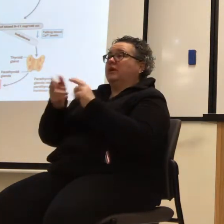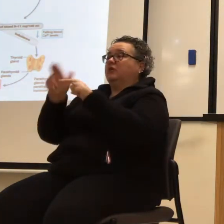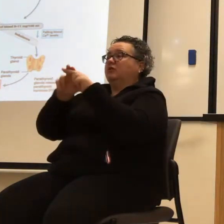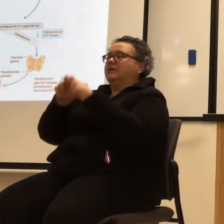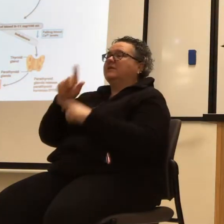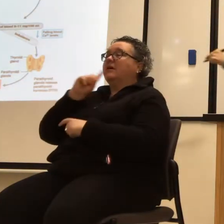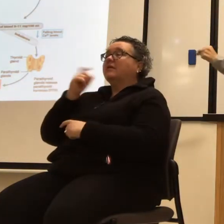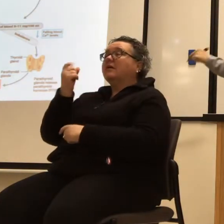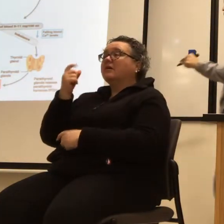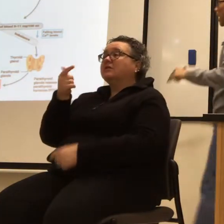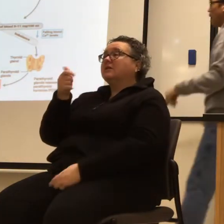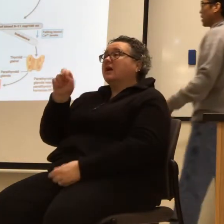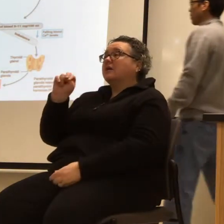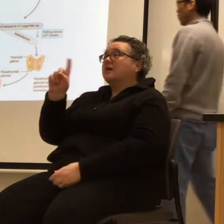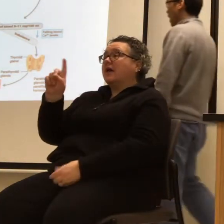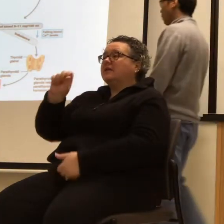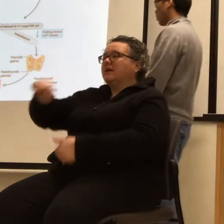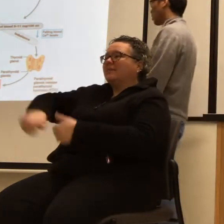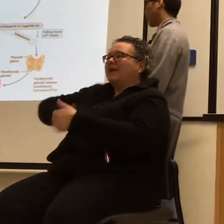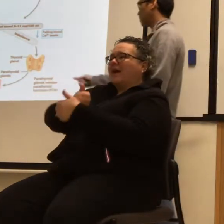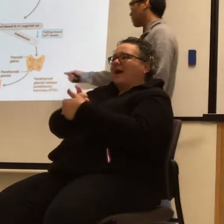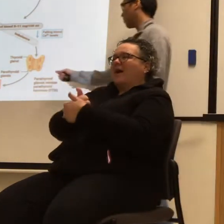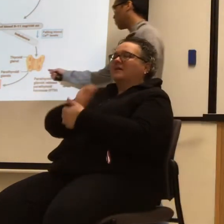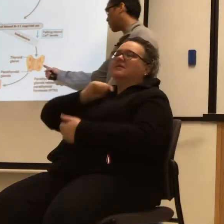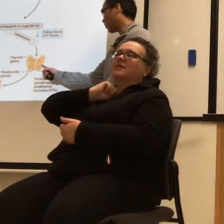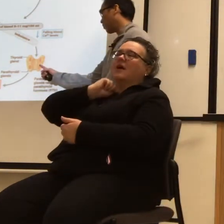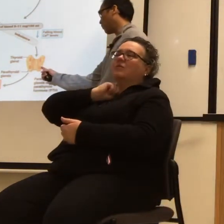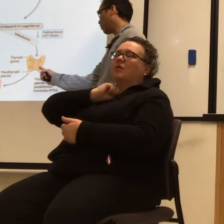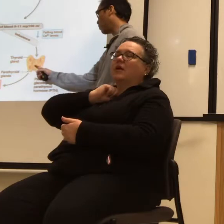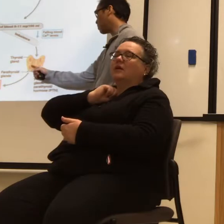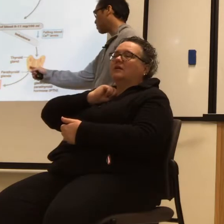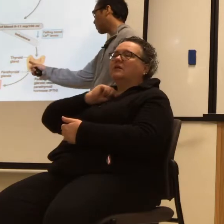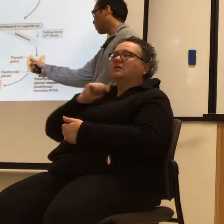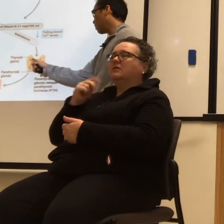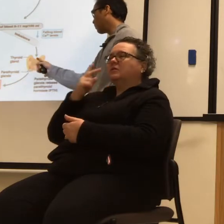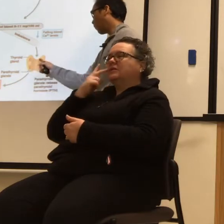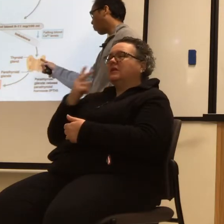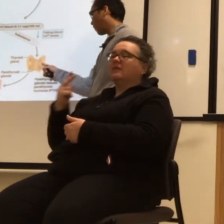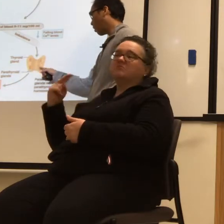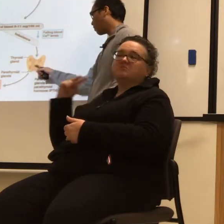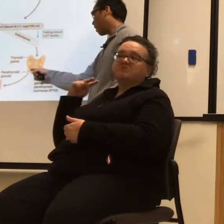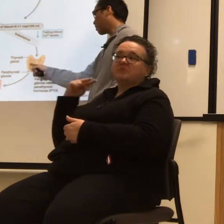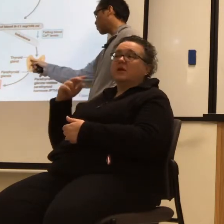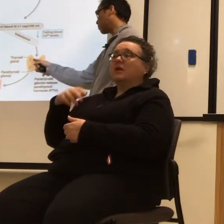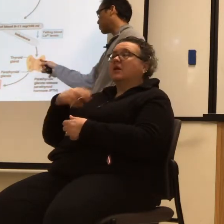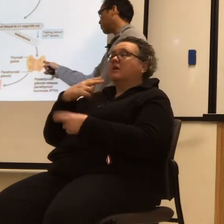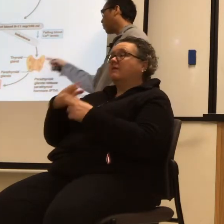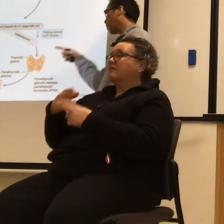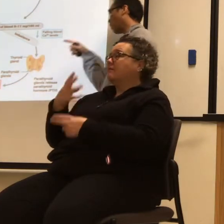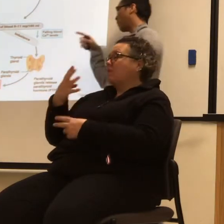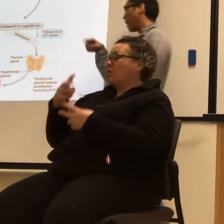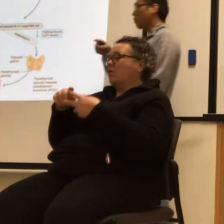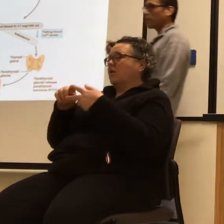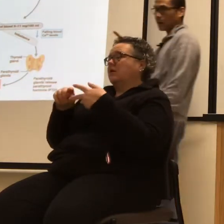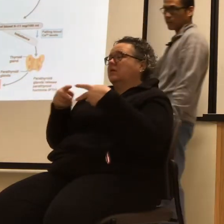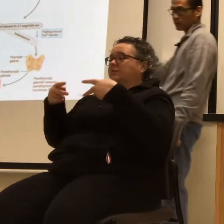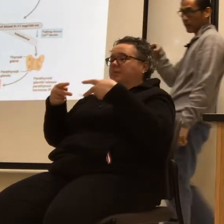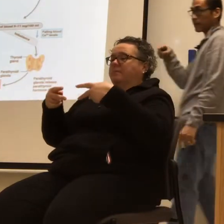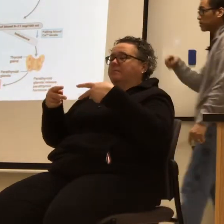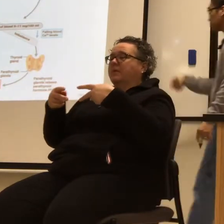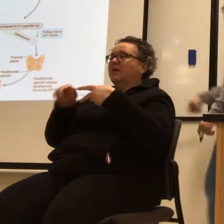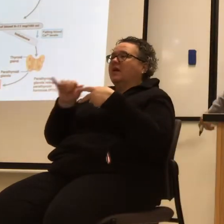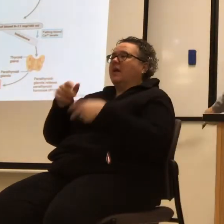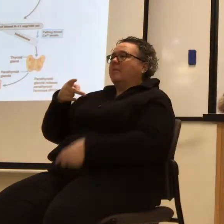a gland right behind the thyroid gland. It's the posterior view. These four paired nodules are the